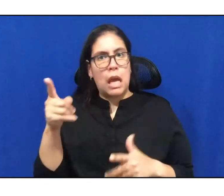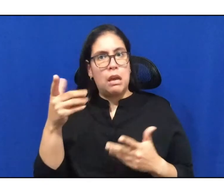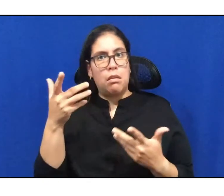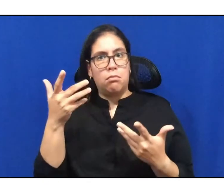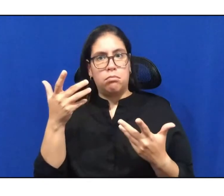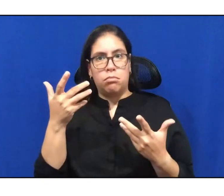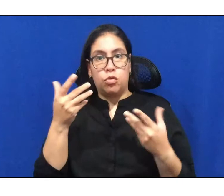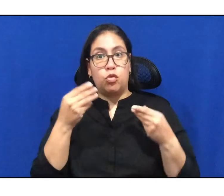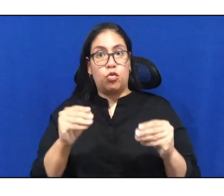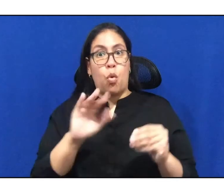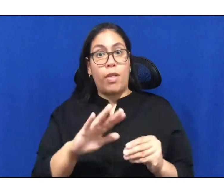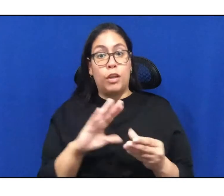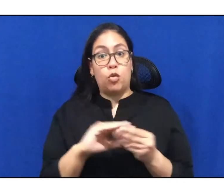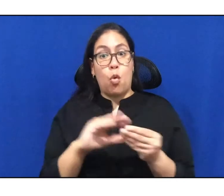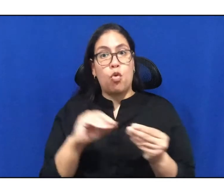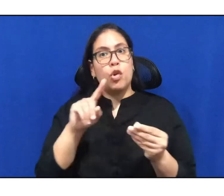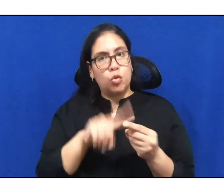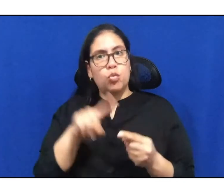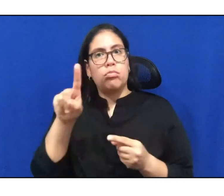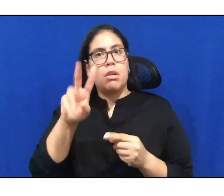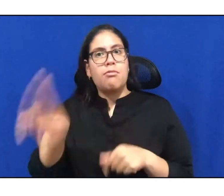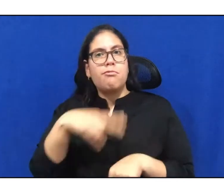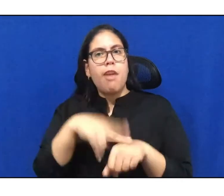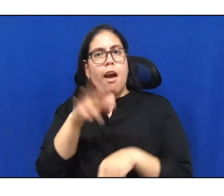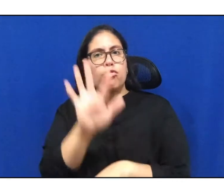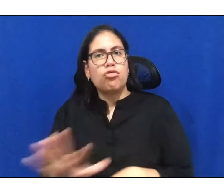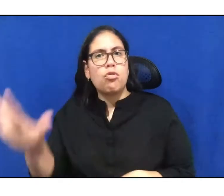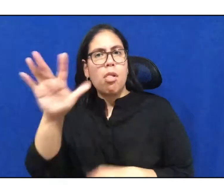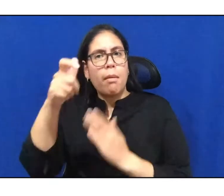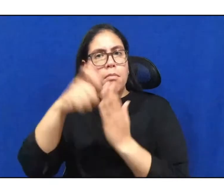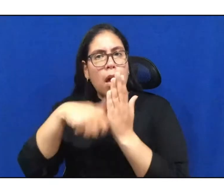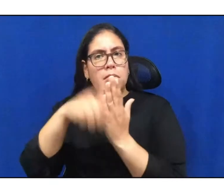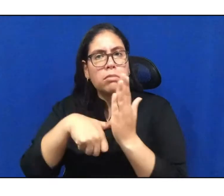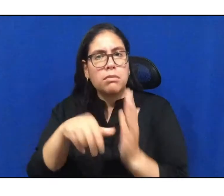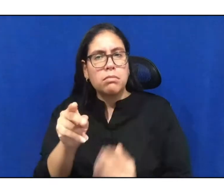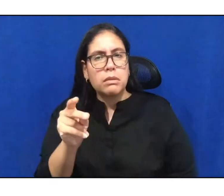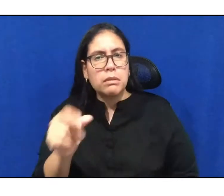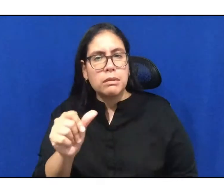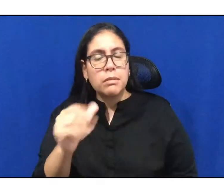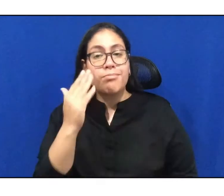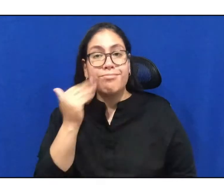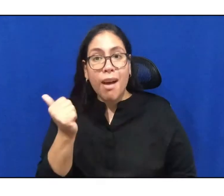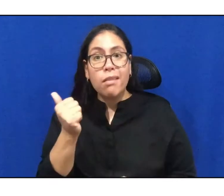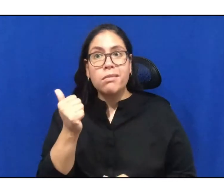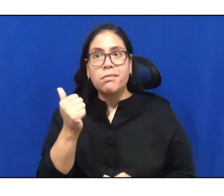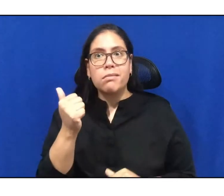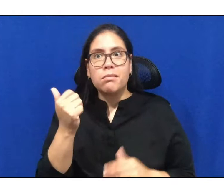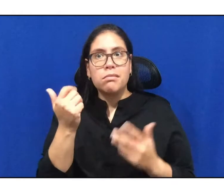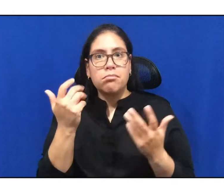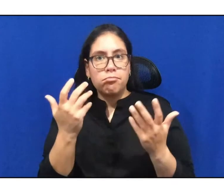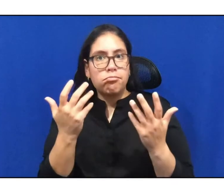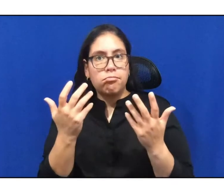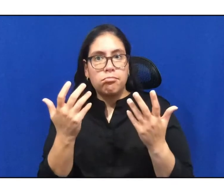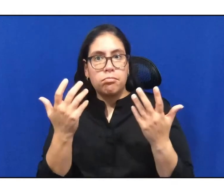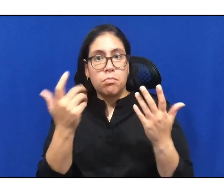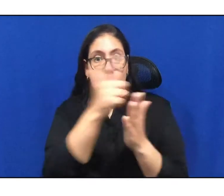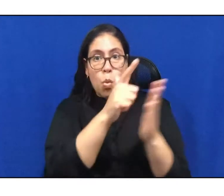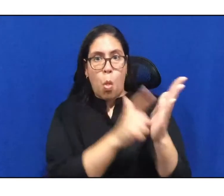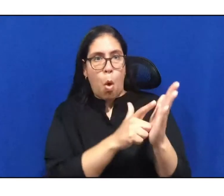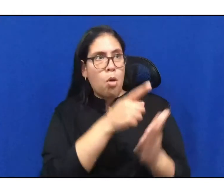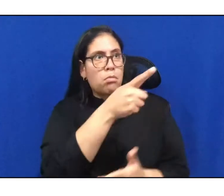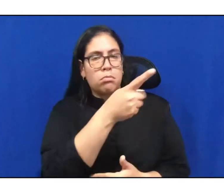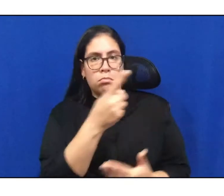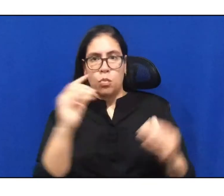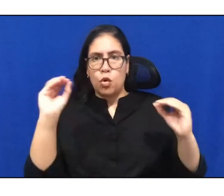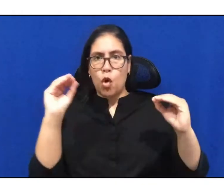to a national magazine instantly because they were beyond the law, and I